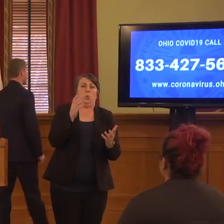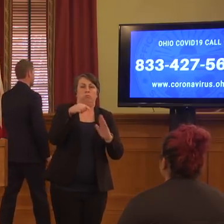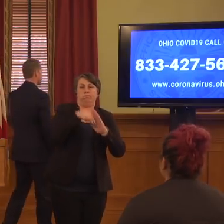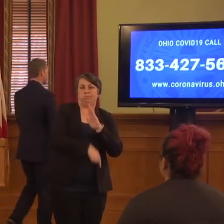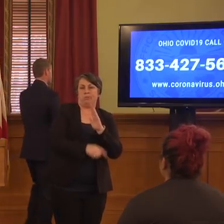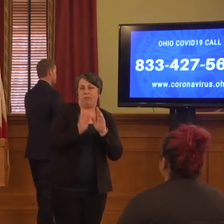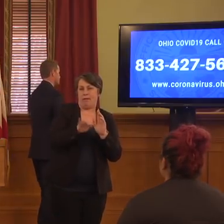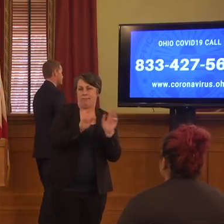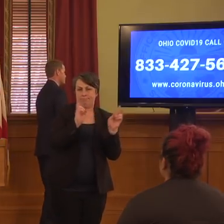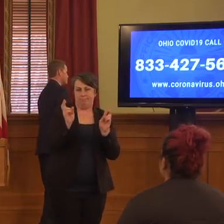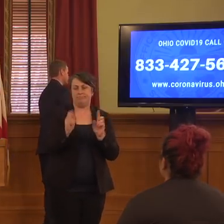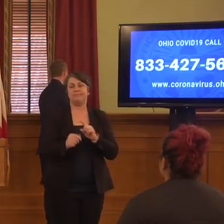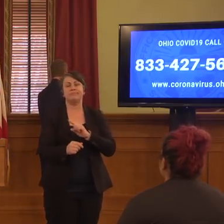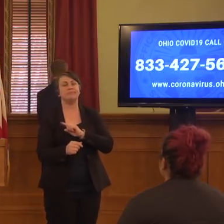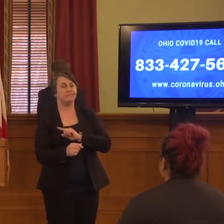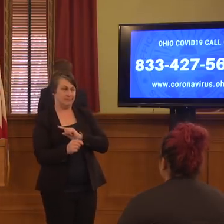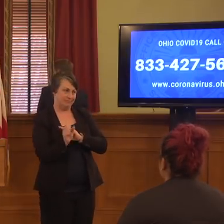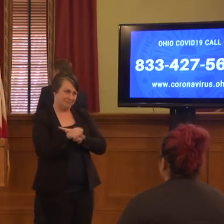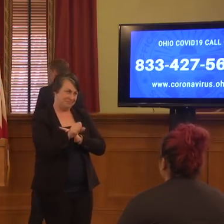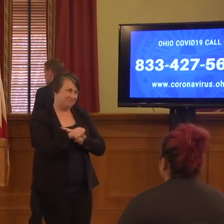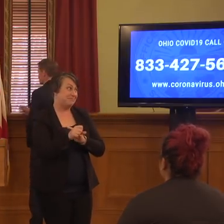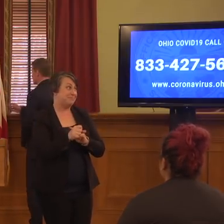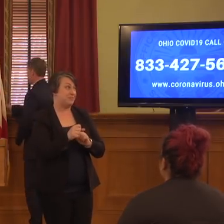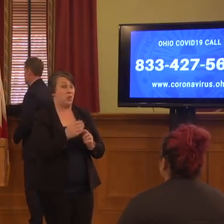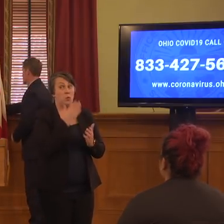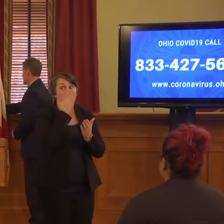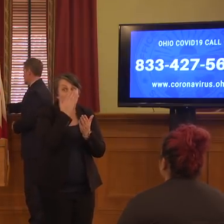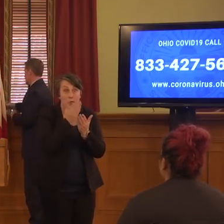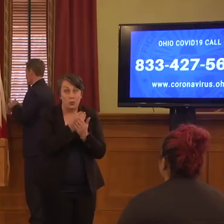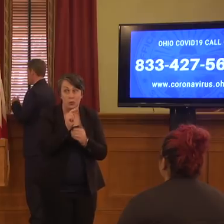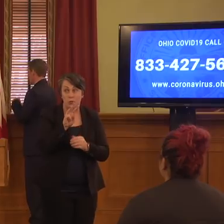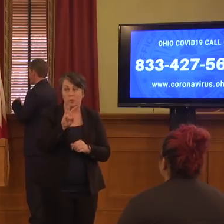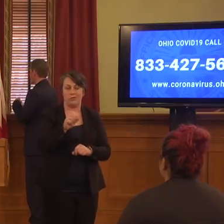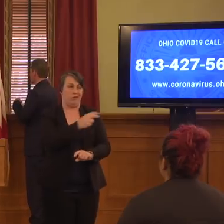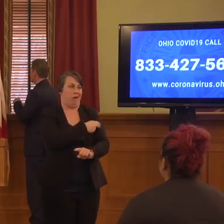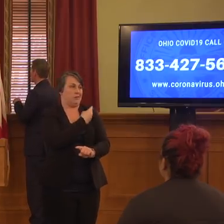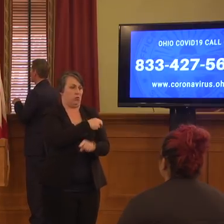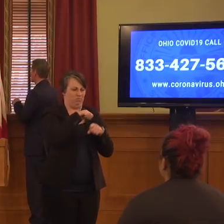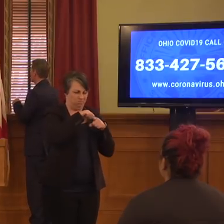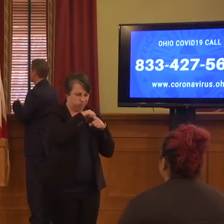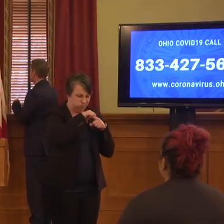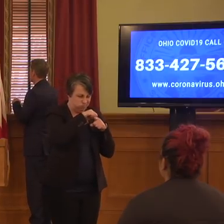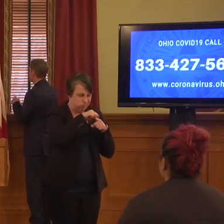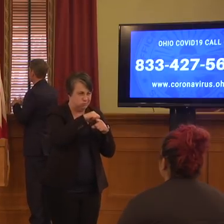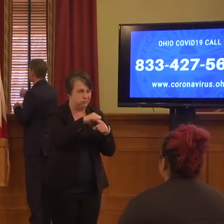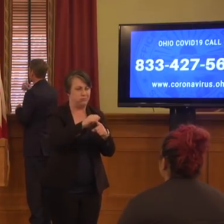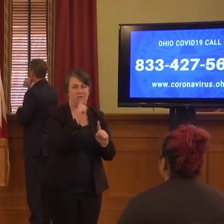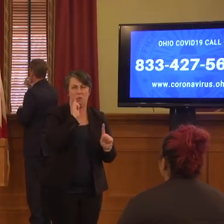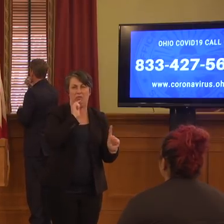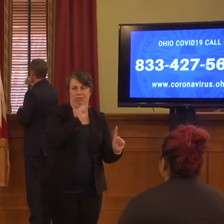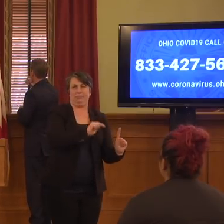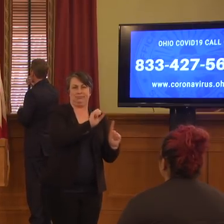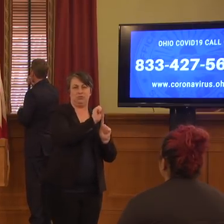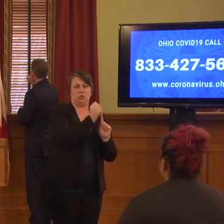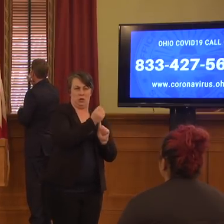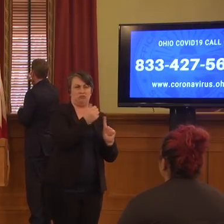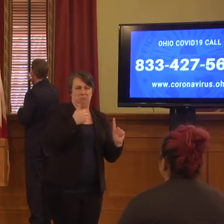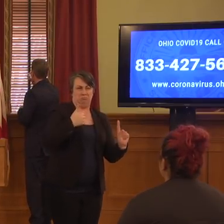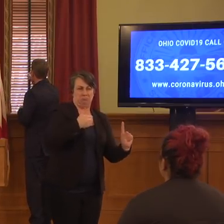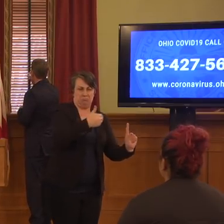you know, hospitals prepare for this all the time. Obviously, they have, and even in my role at the Ohio Department of Health, we